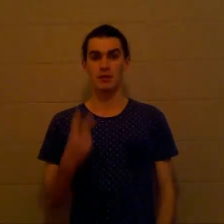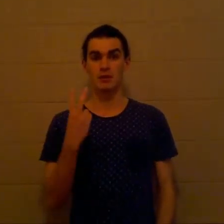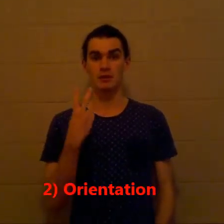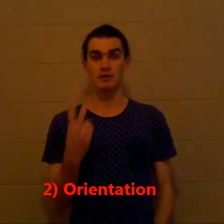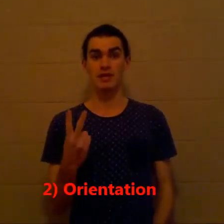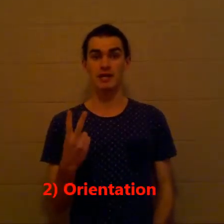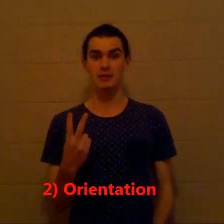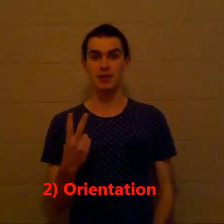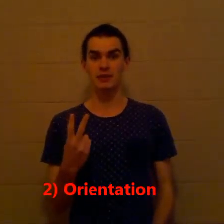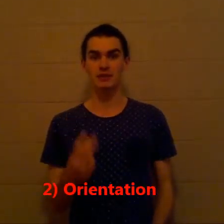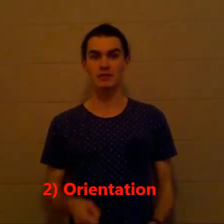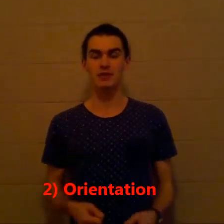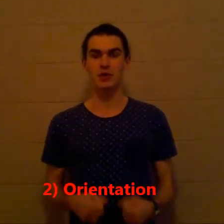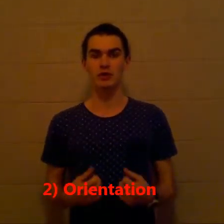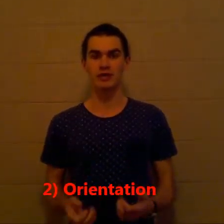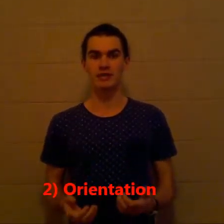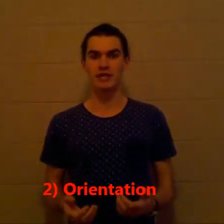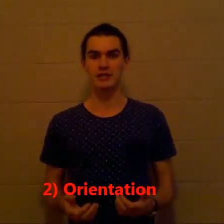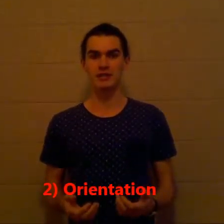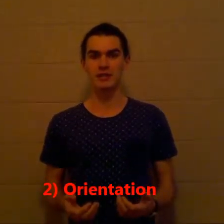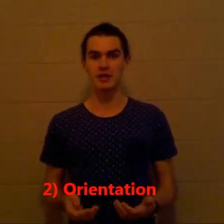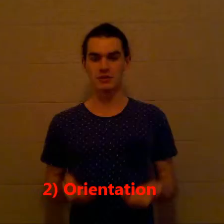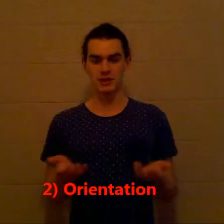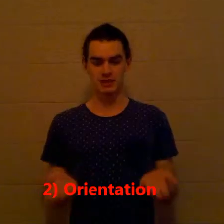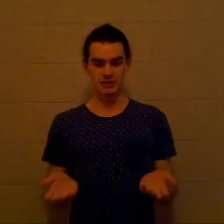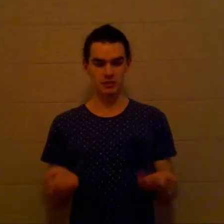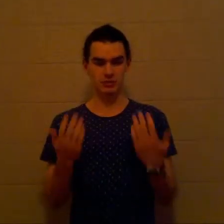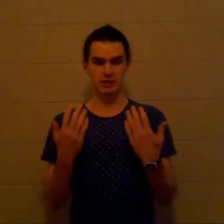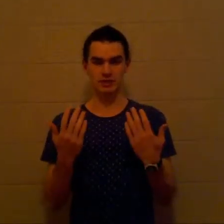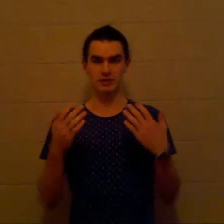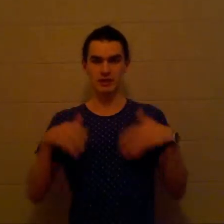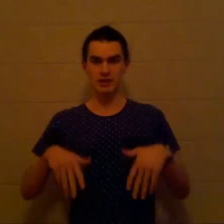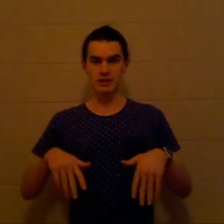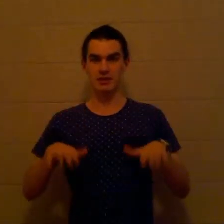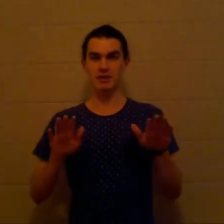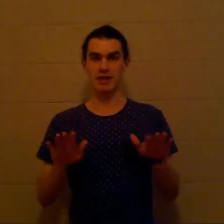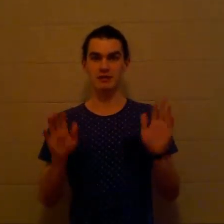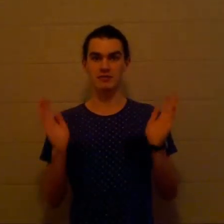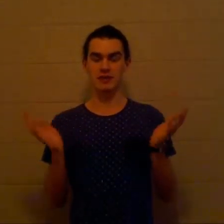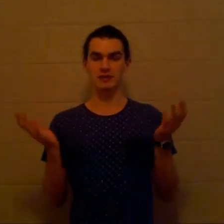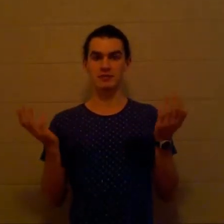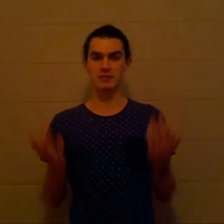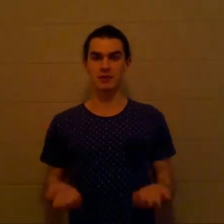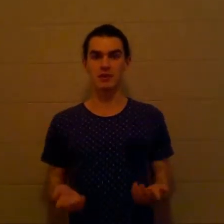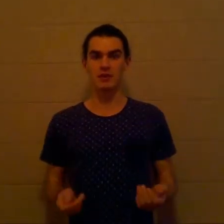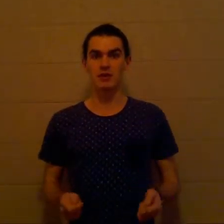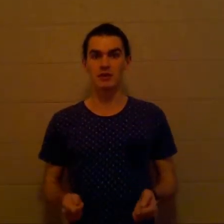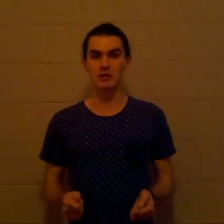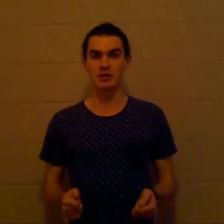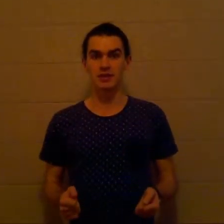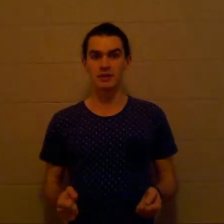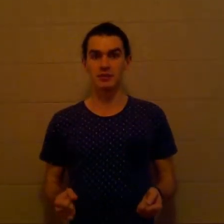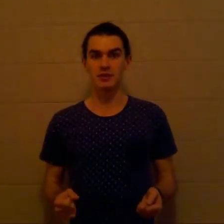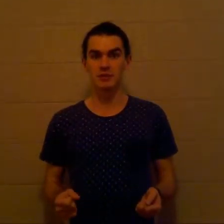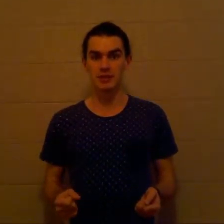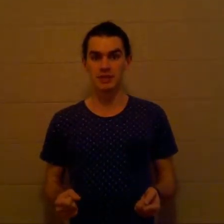The second parameter is orientation. So that's the direction that the hands are facing. So a good example for this one